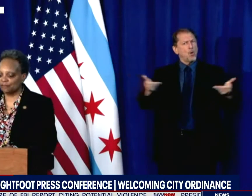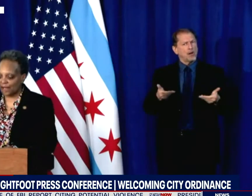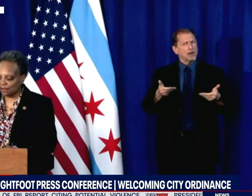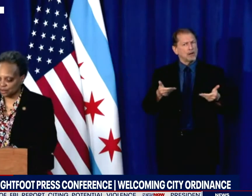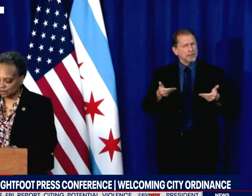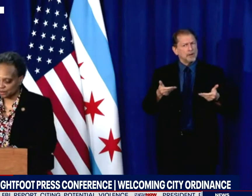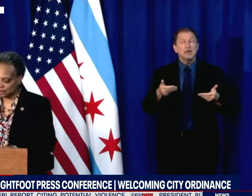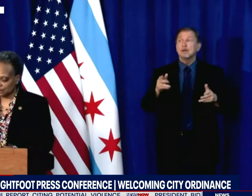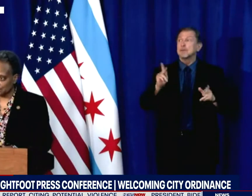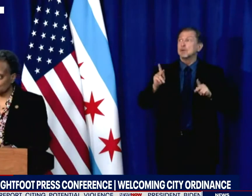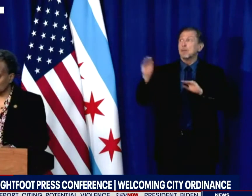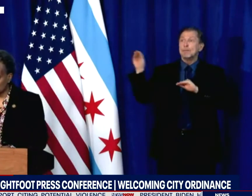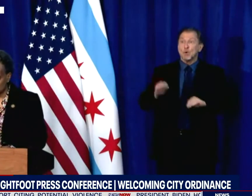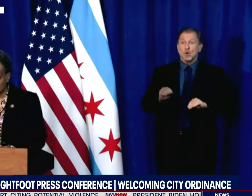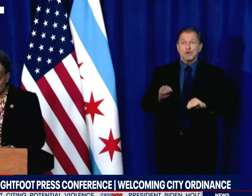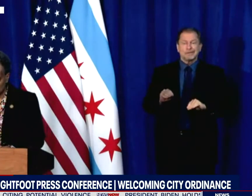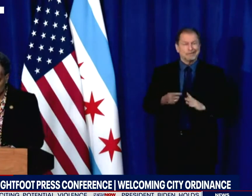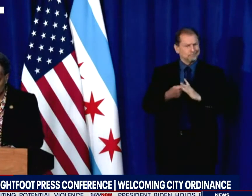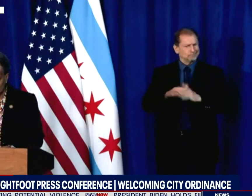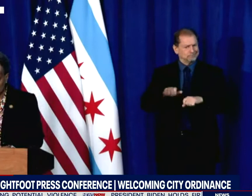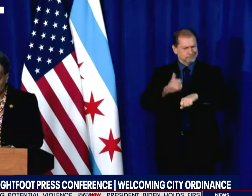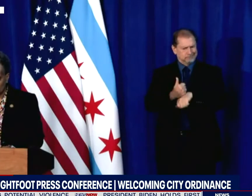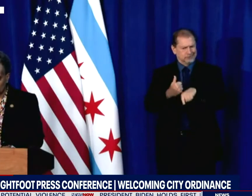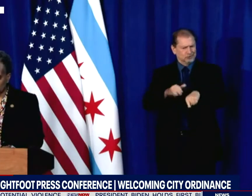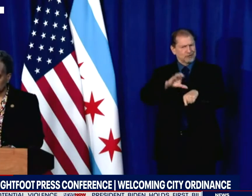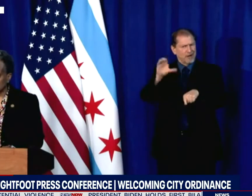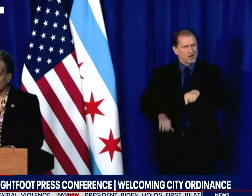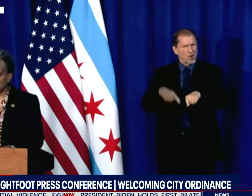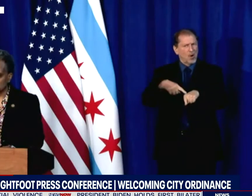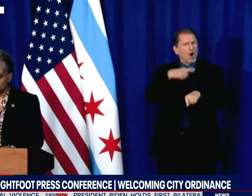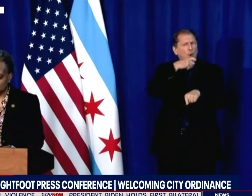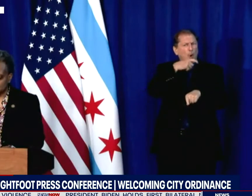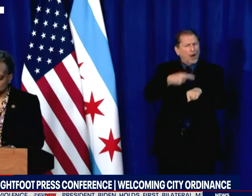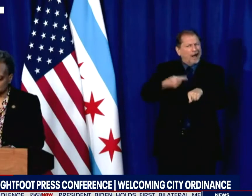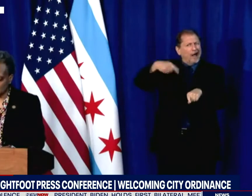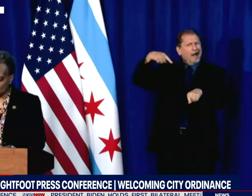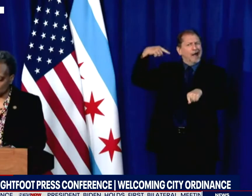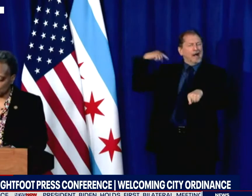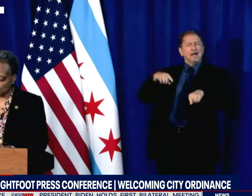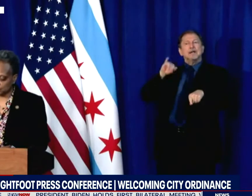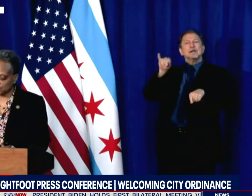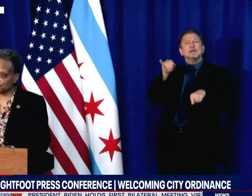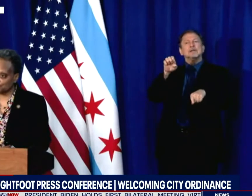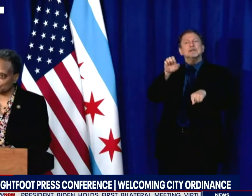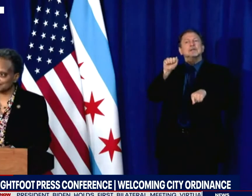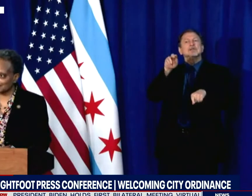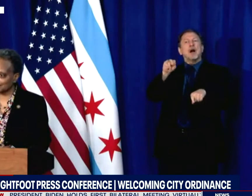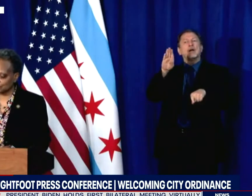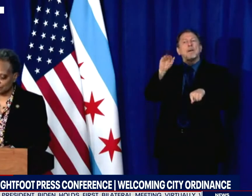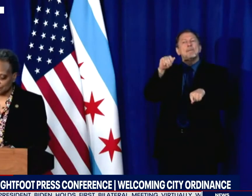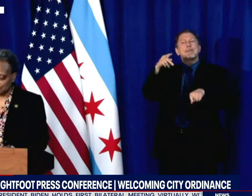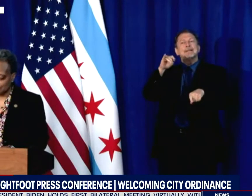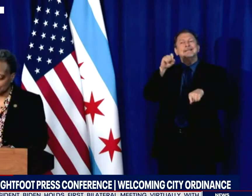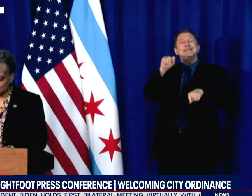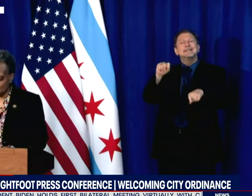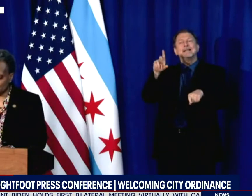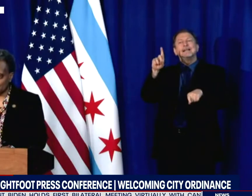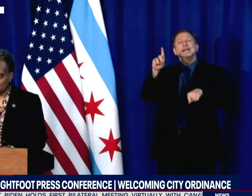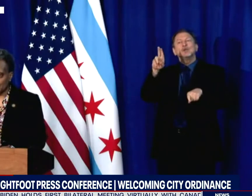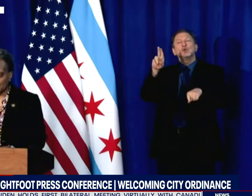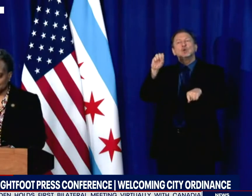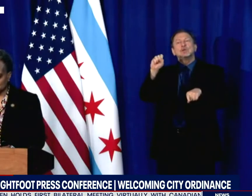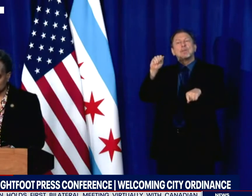since its very founding and proudly so. from John Baptist Tusabo, our city's first settler,